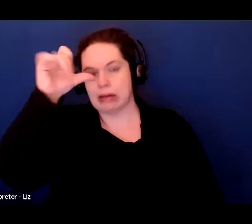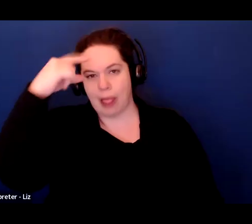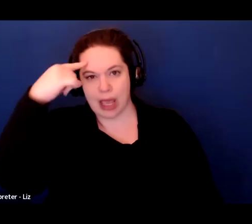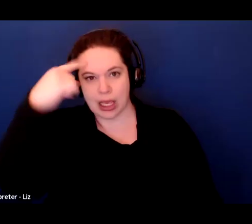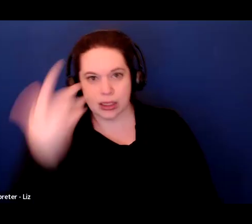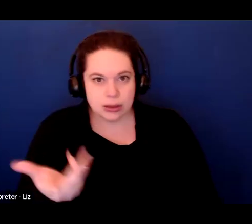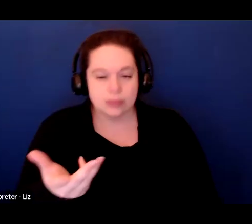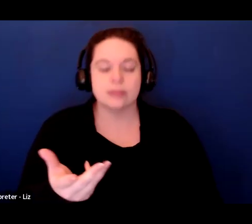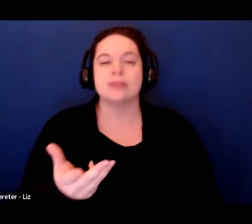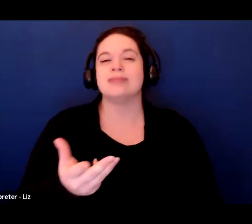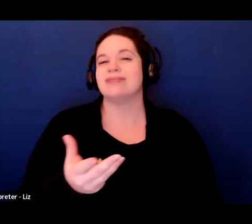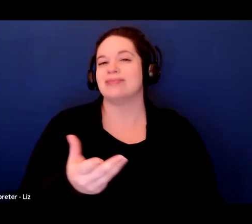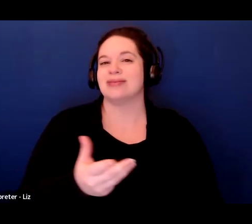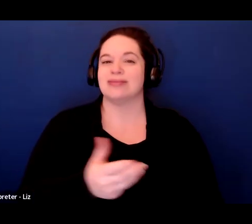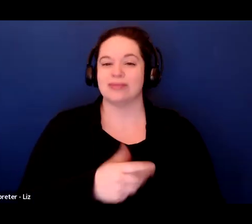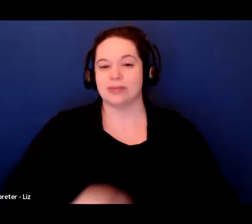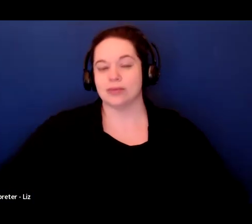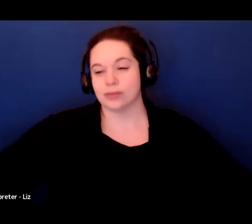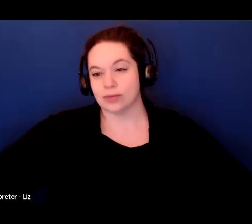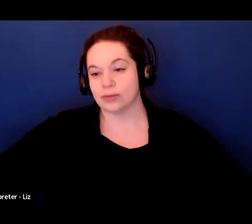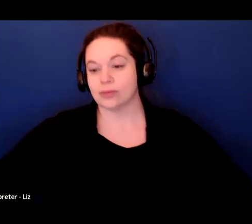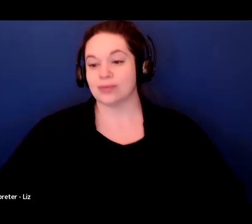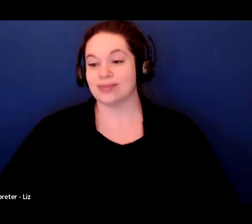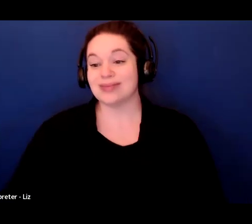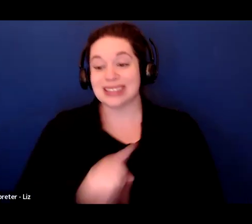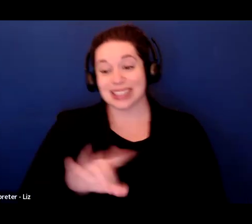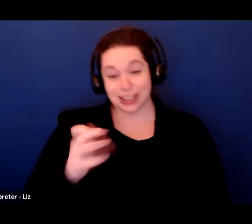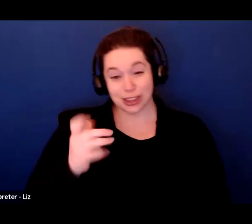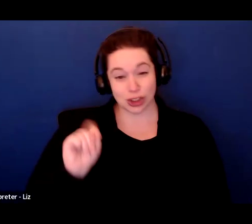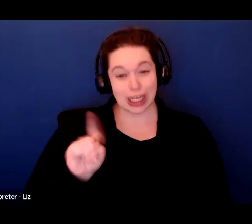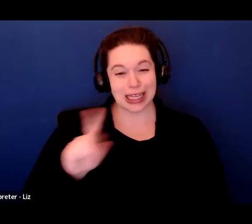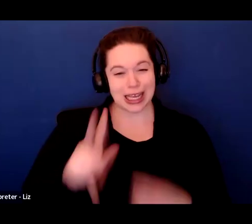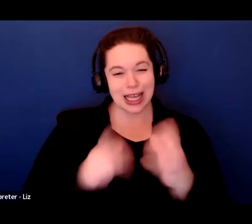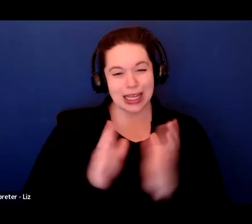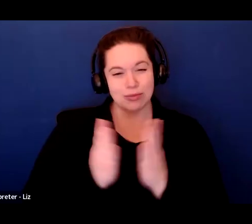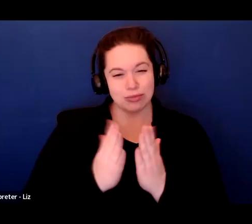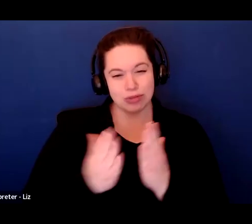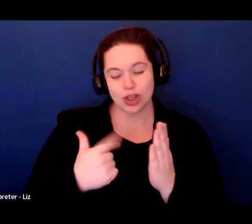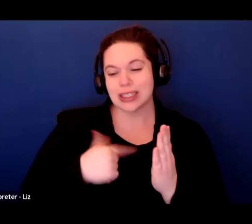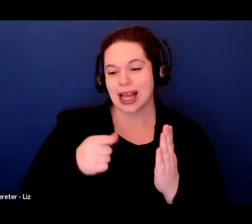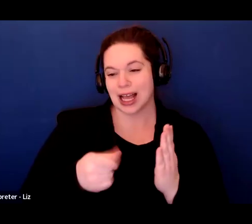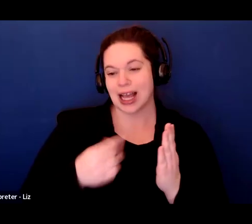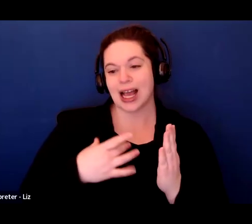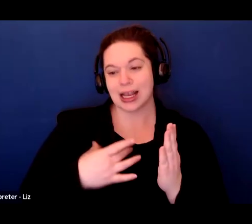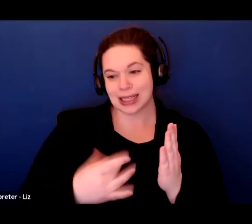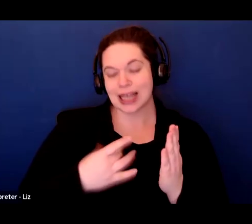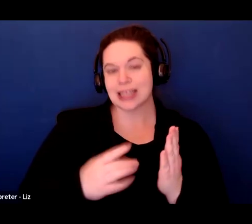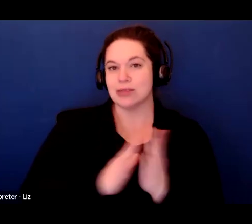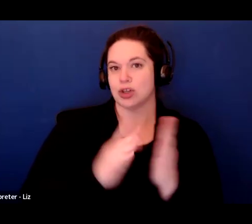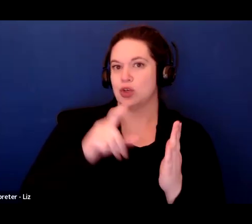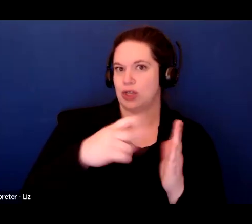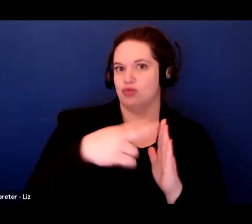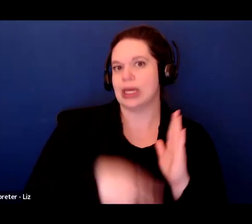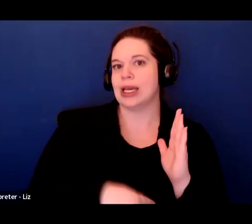one of those books, and you'll see it's there in the chat box. It's one of those books where I like to say it's a book that you need to